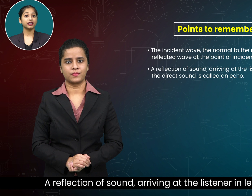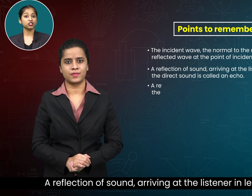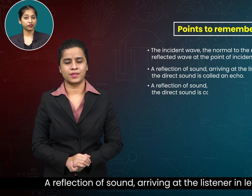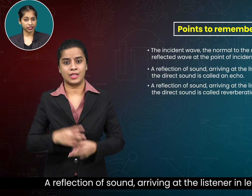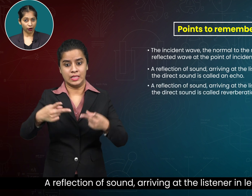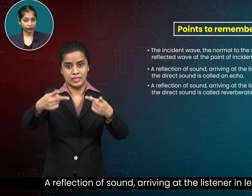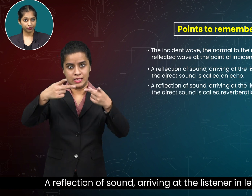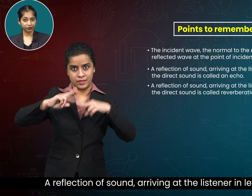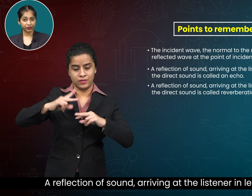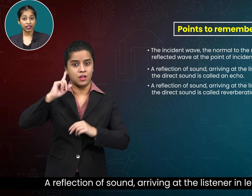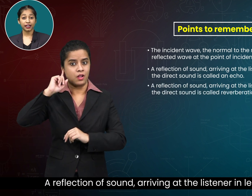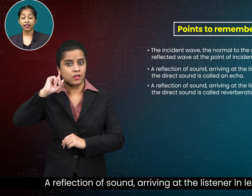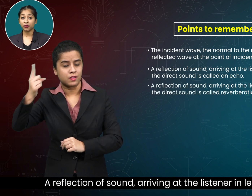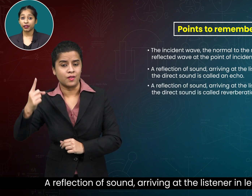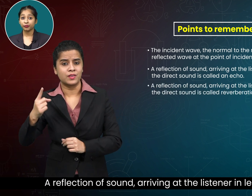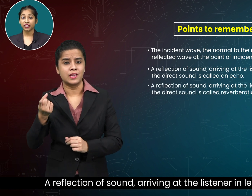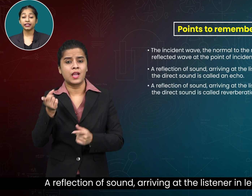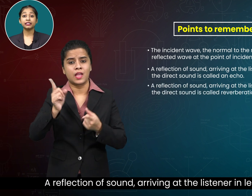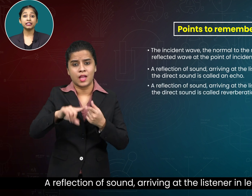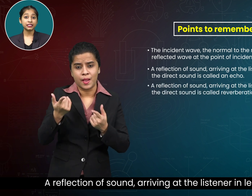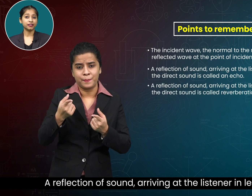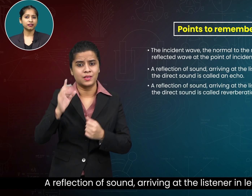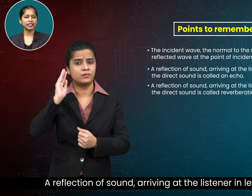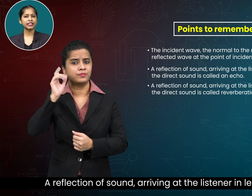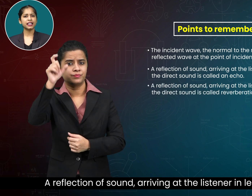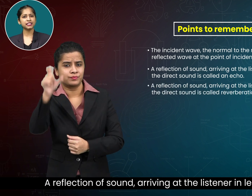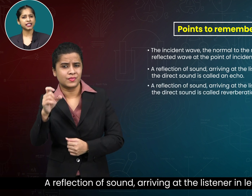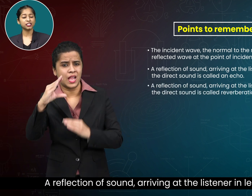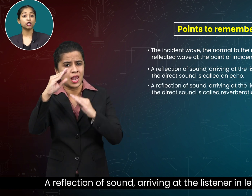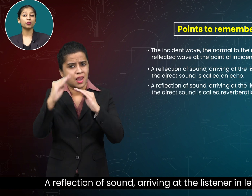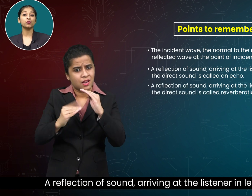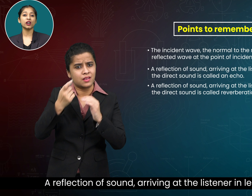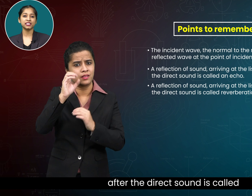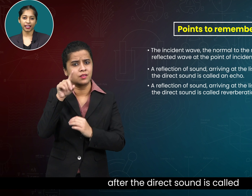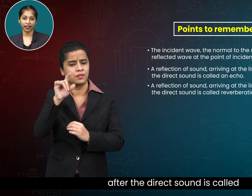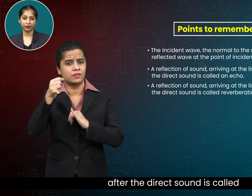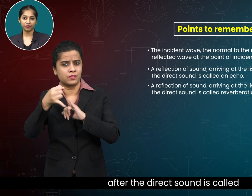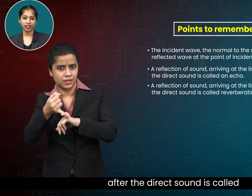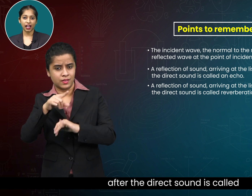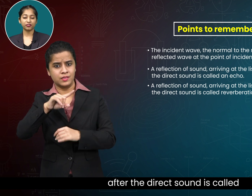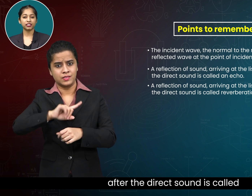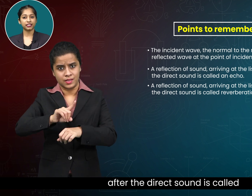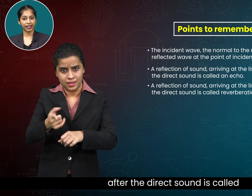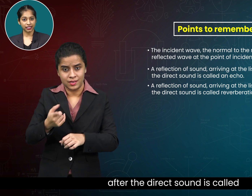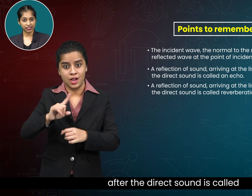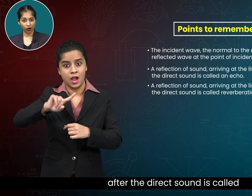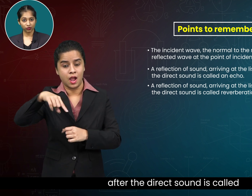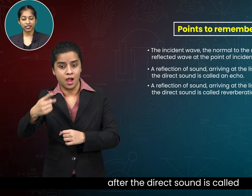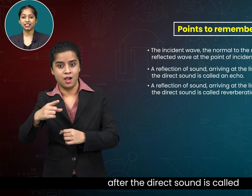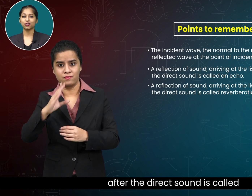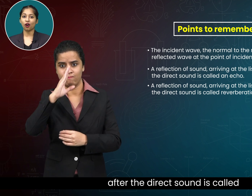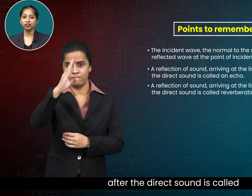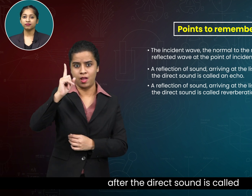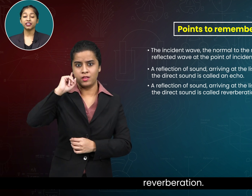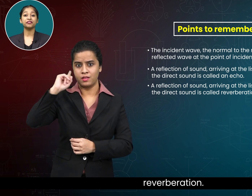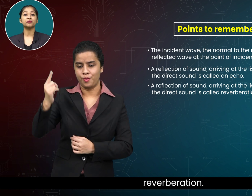A reflection of sound arriving at the listener in less than 0.1 second after the direct sound